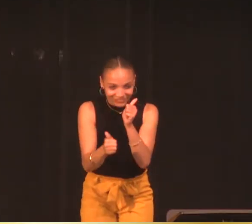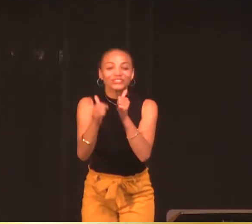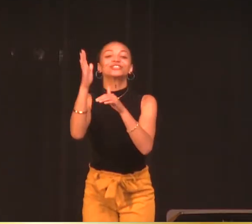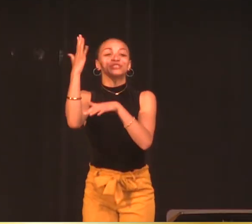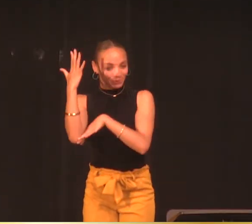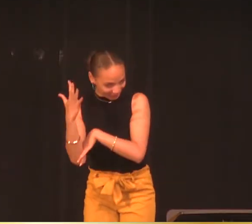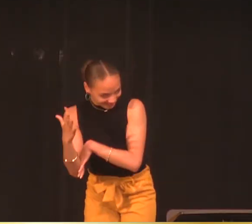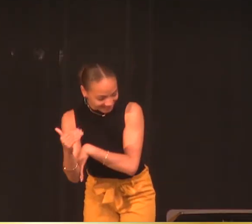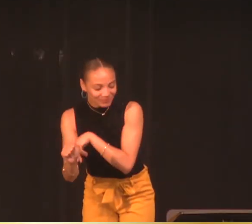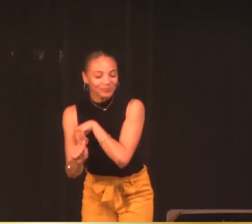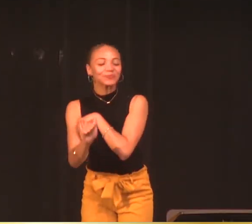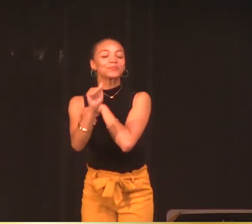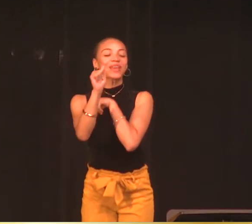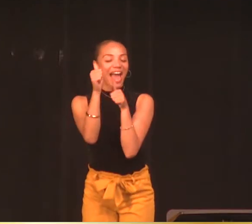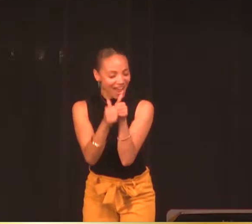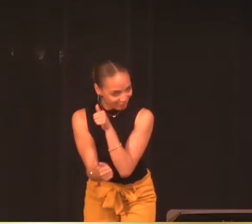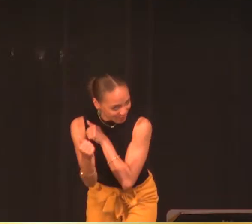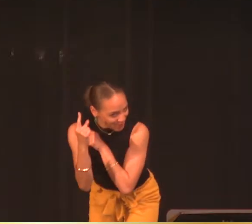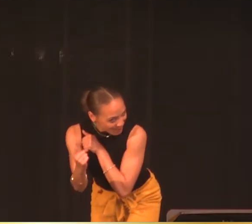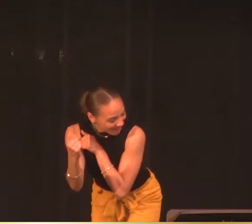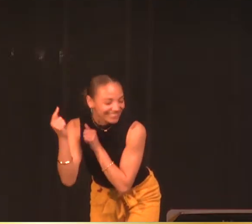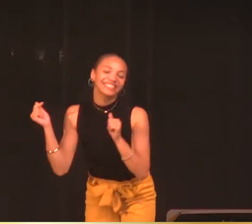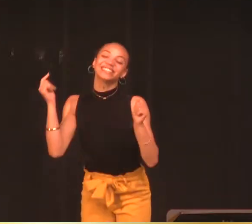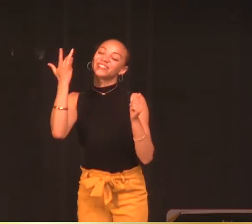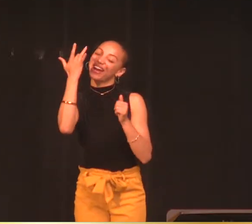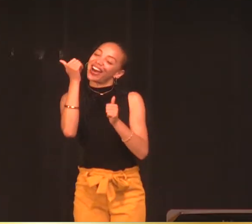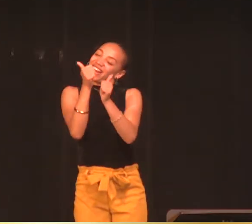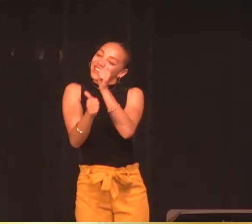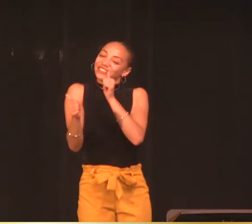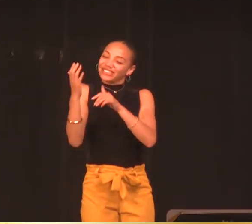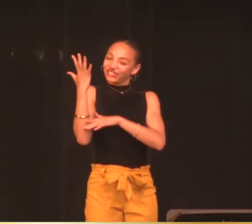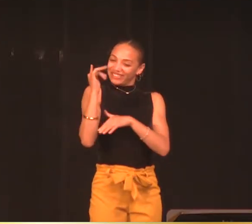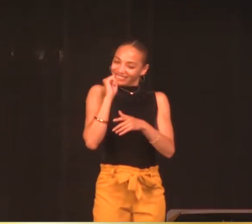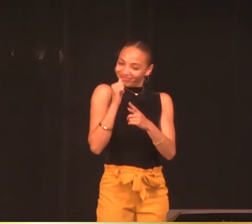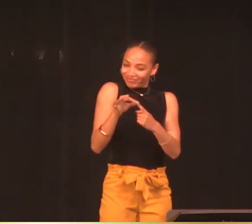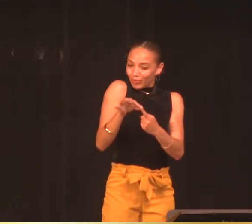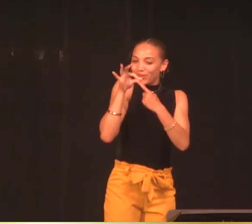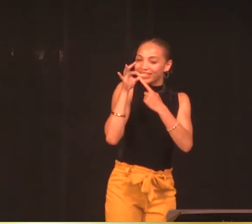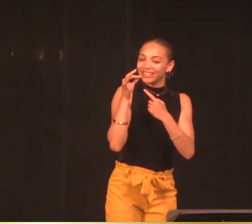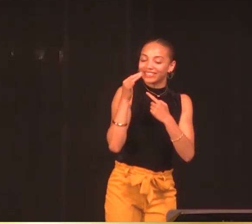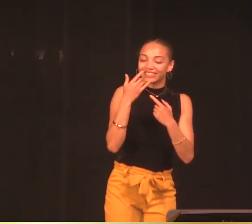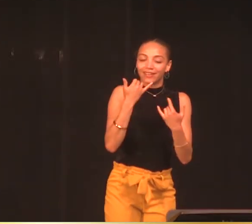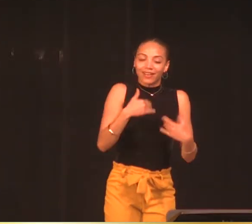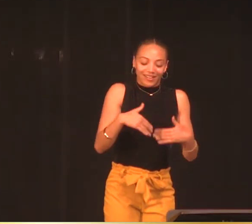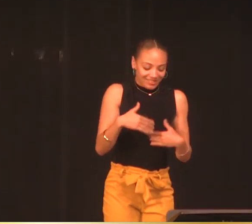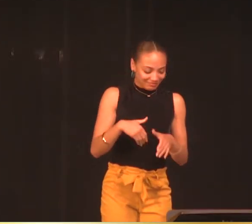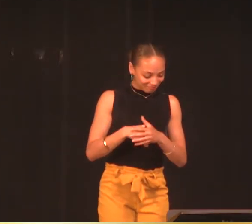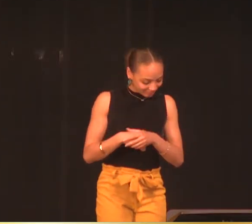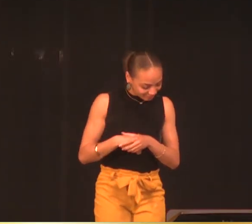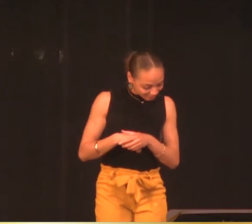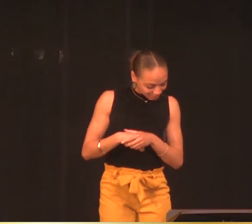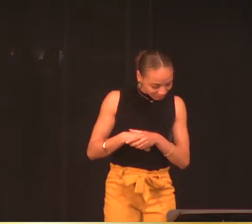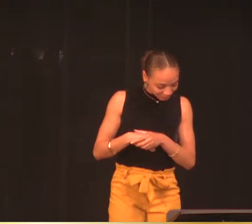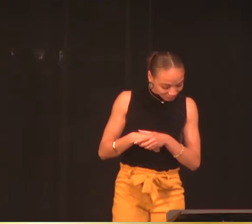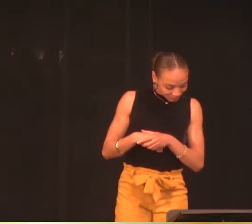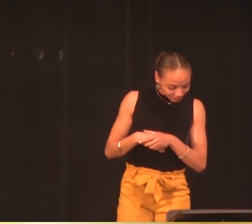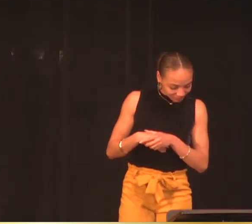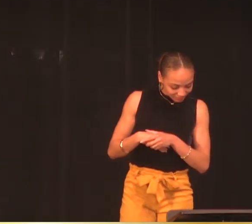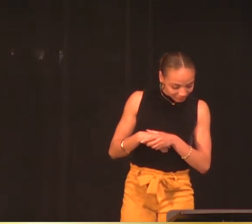at those trees. Every single tree, like my daughter does, every single tree, because every single tree is